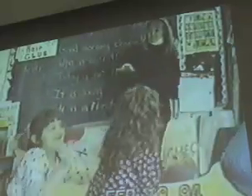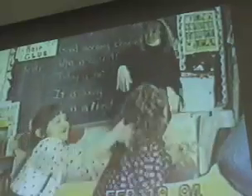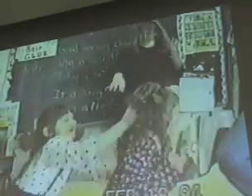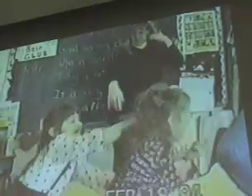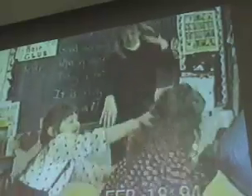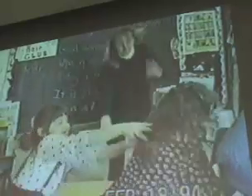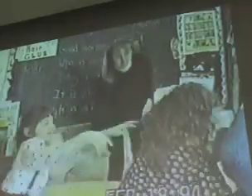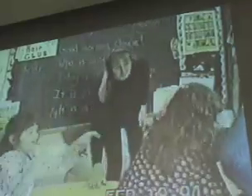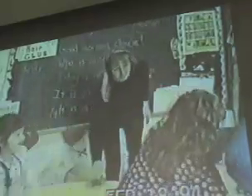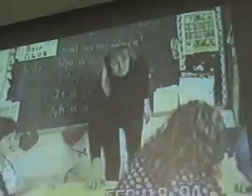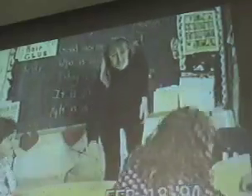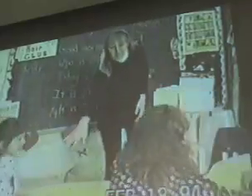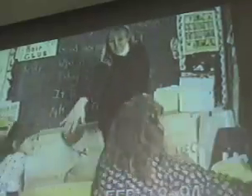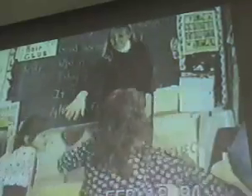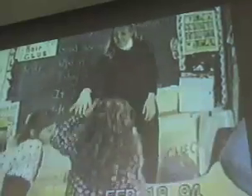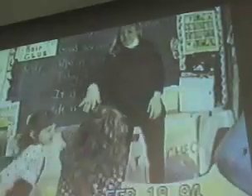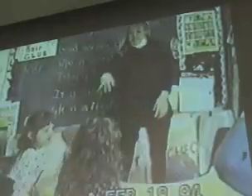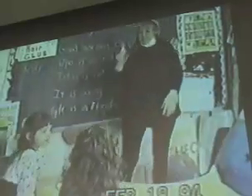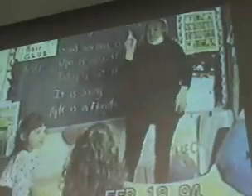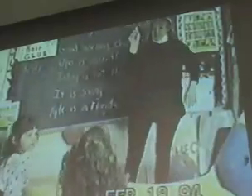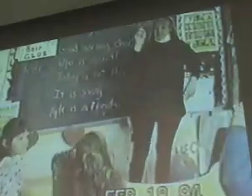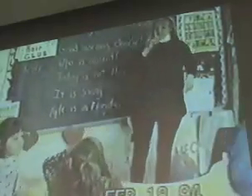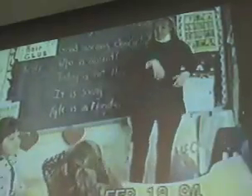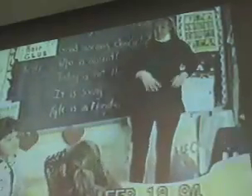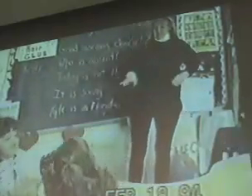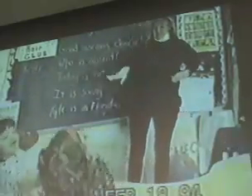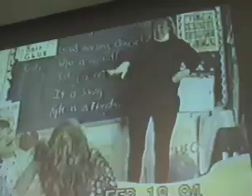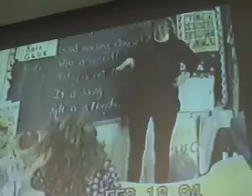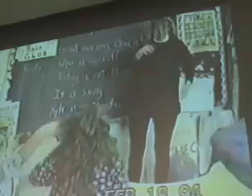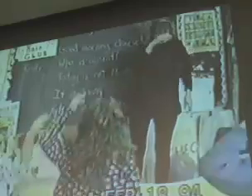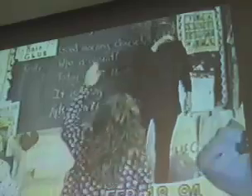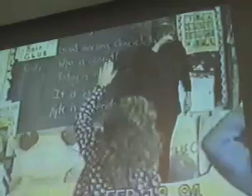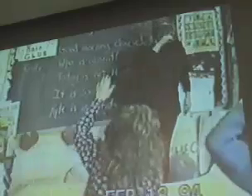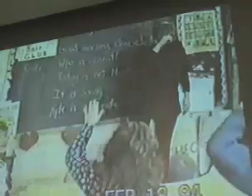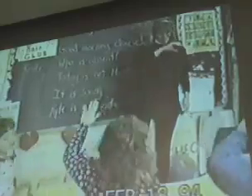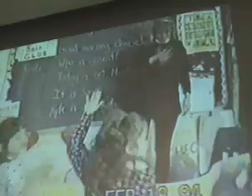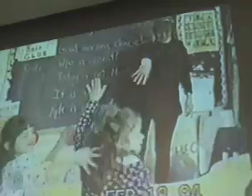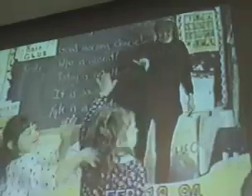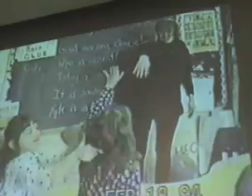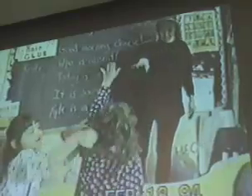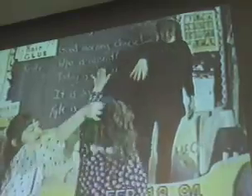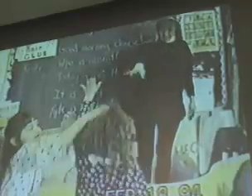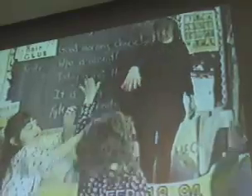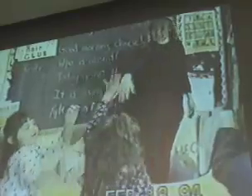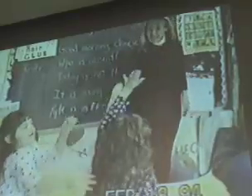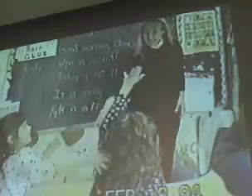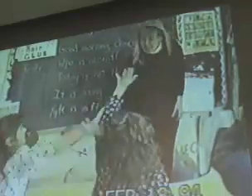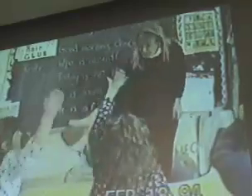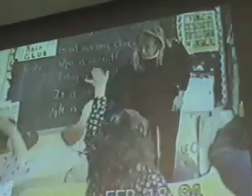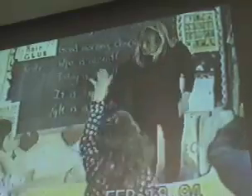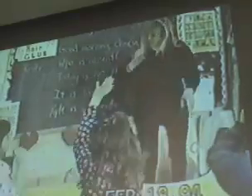Shut up, sit down, let's move up. All right. Okay, hey. Ugh. Okay, my turn. Hey, my